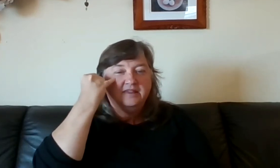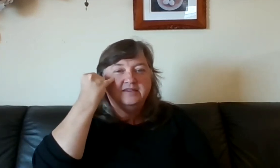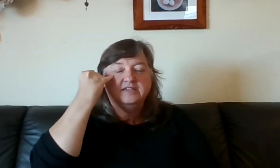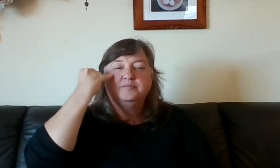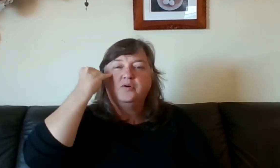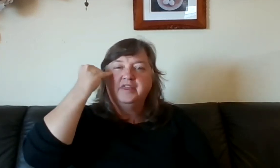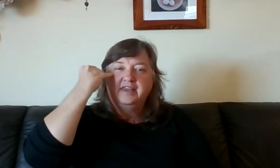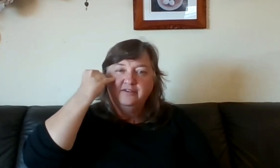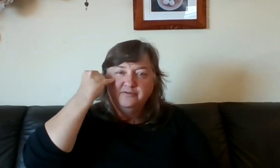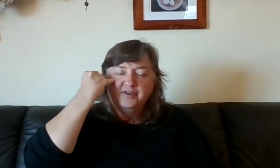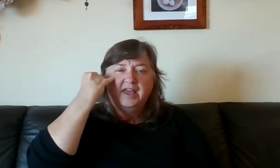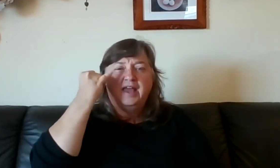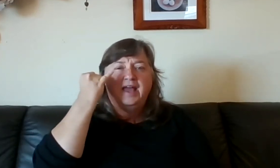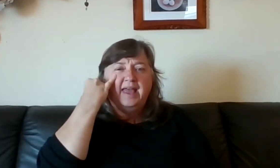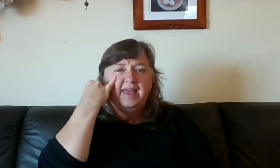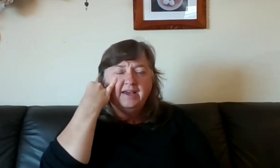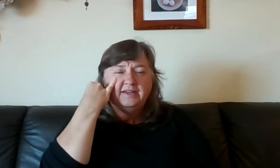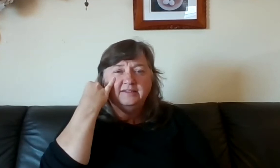This is both if and